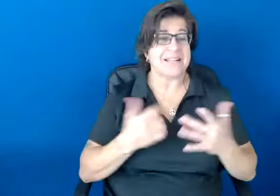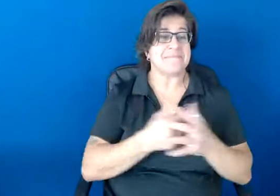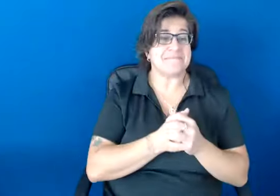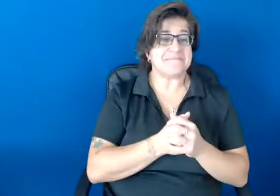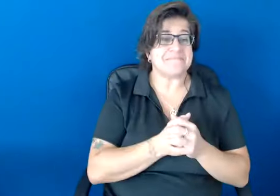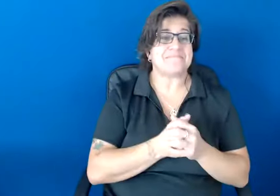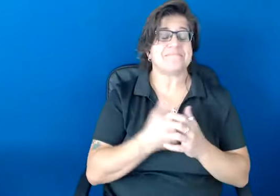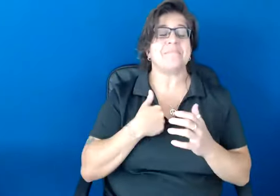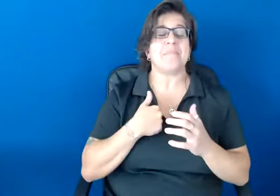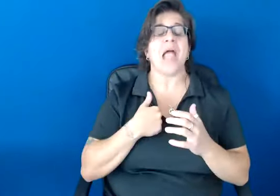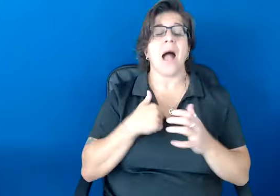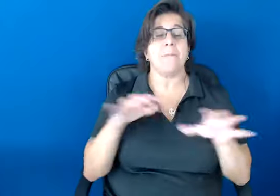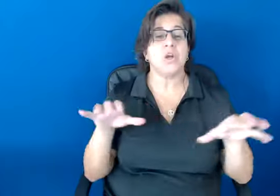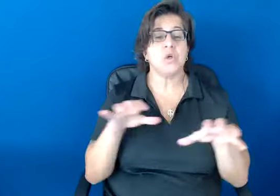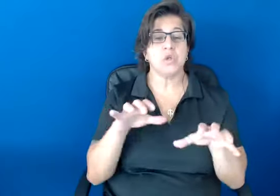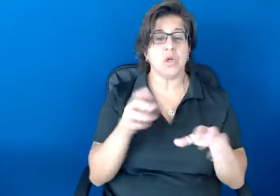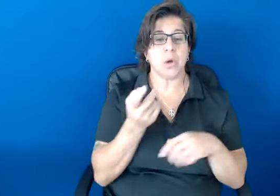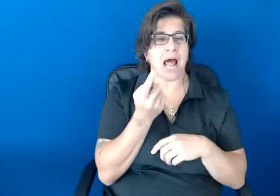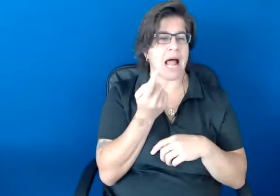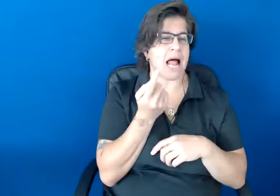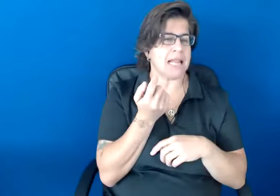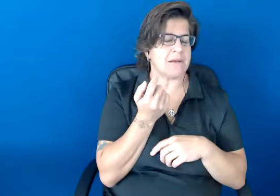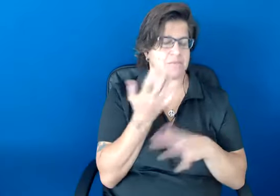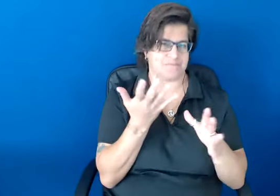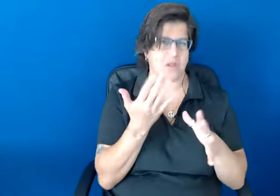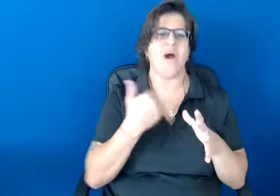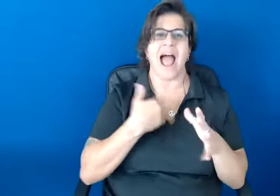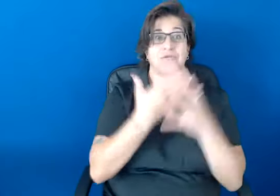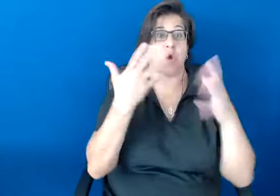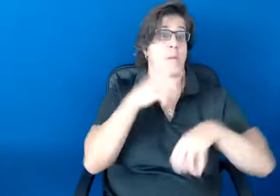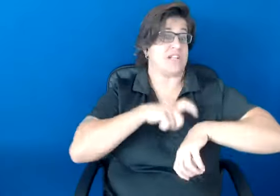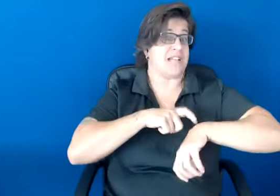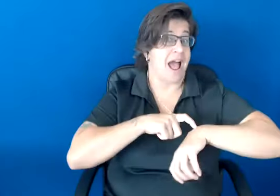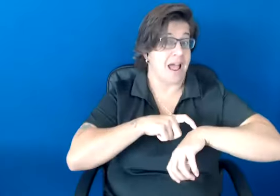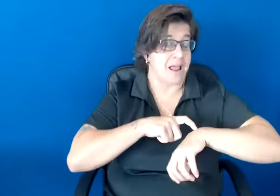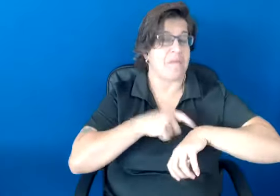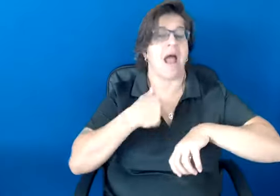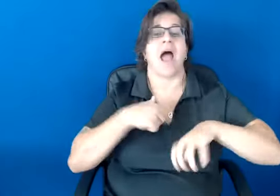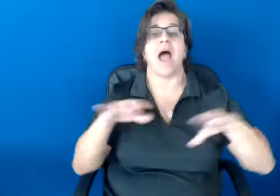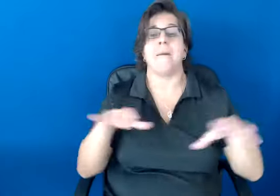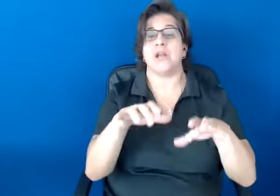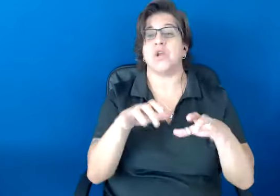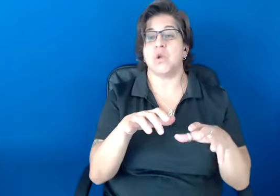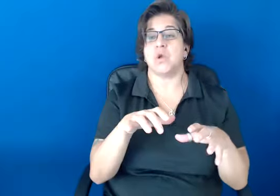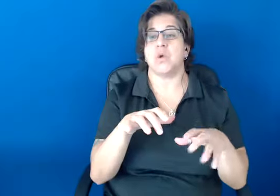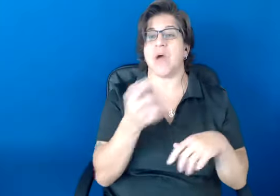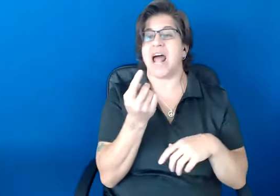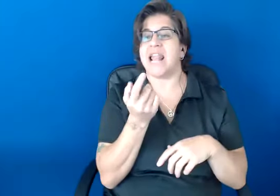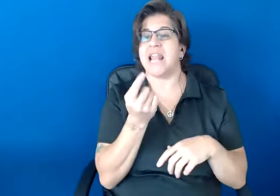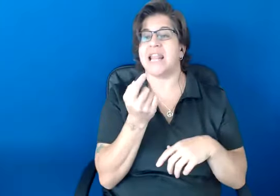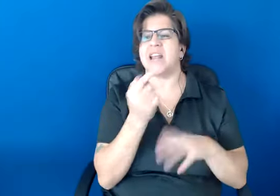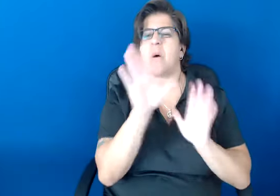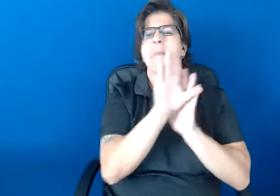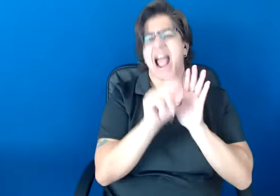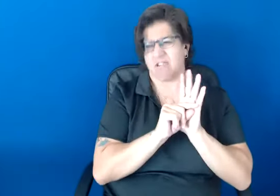I'm going to do a little, since I have all this time, I'm going to do a little